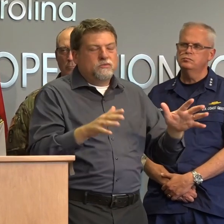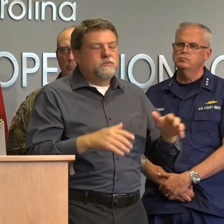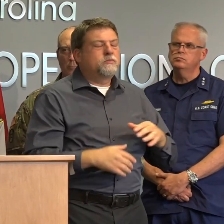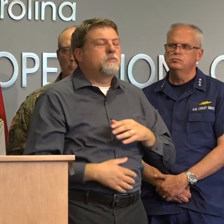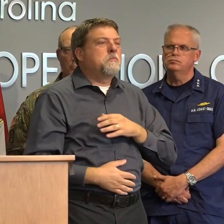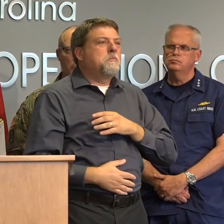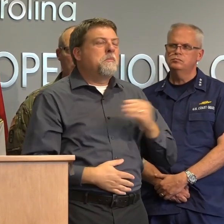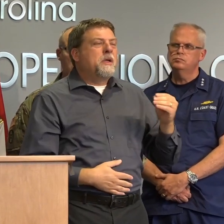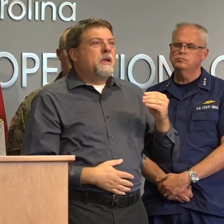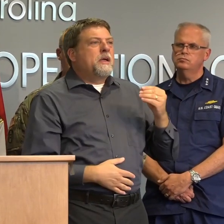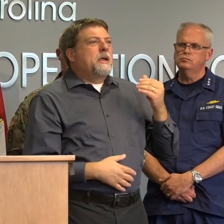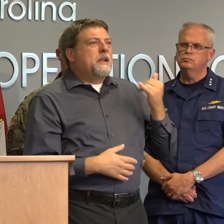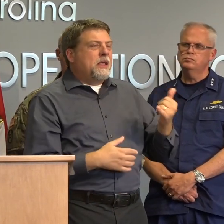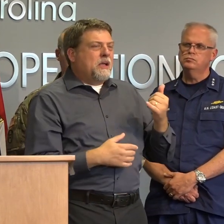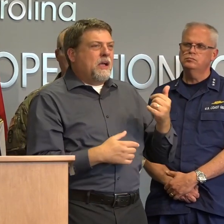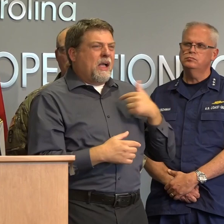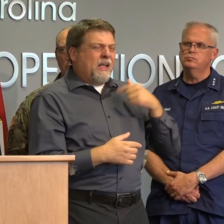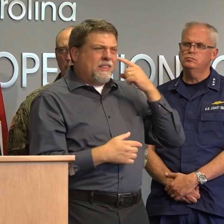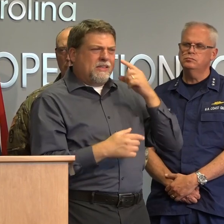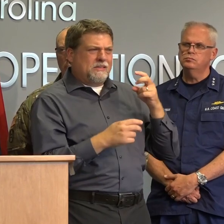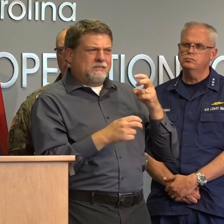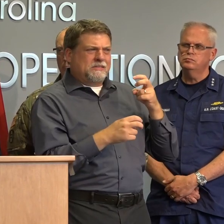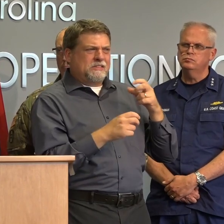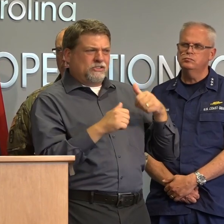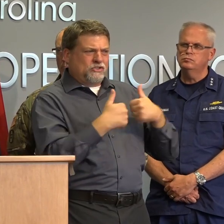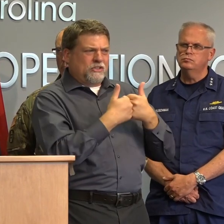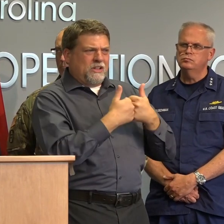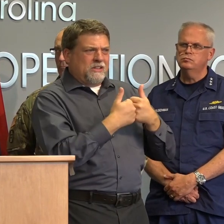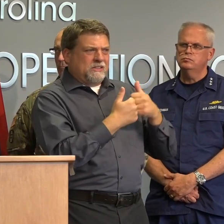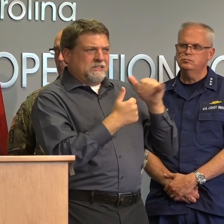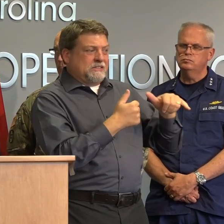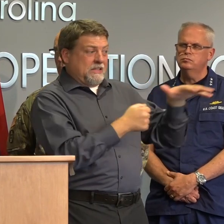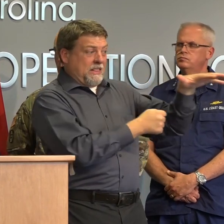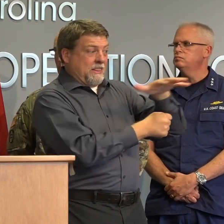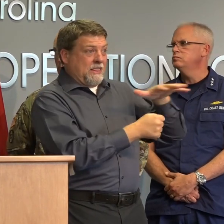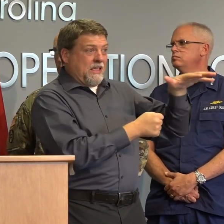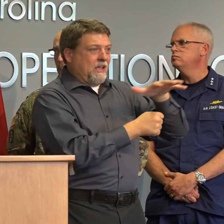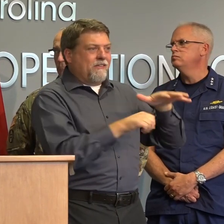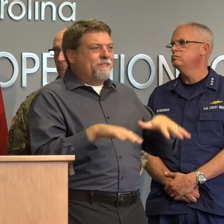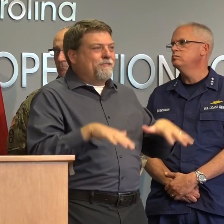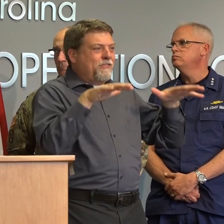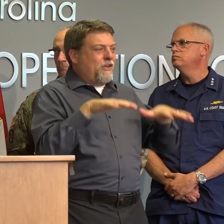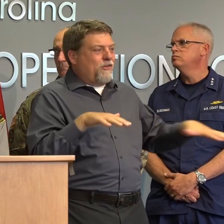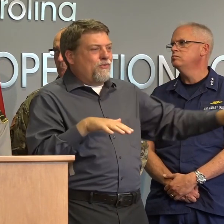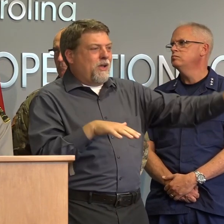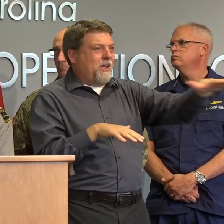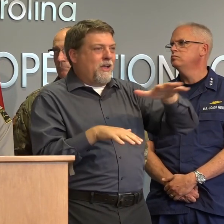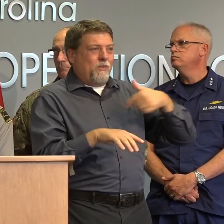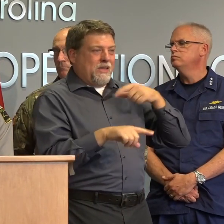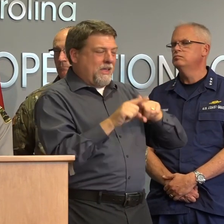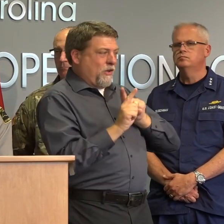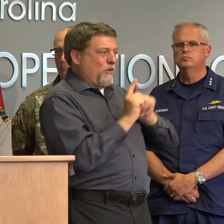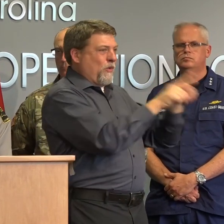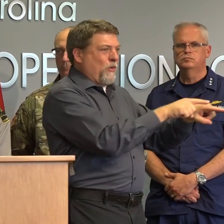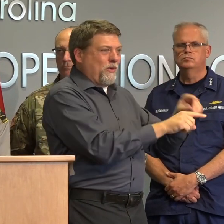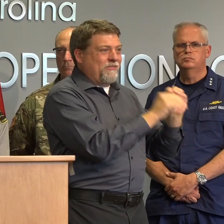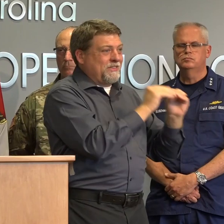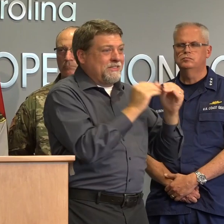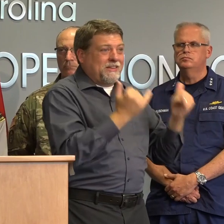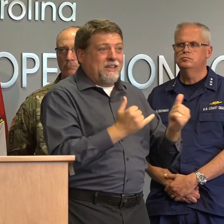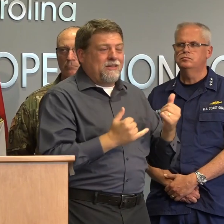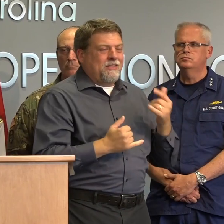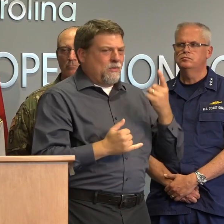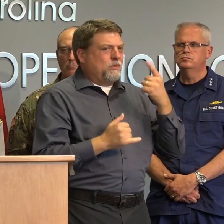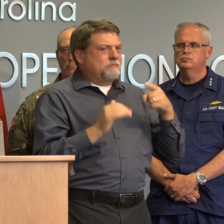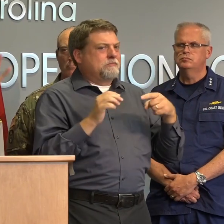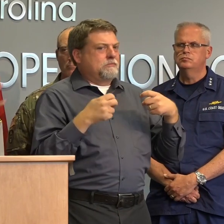think there's some issues now in getting to the area. Is that not right, Mike? That's right, sir. So that's where we are right. Right. I